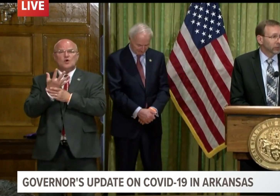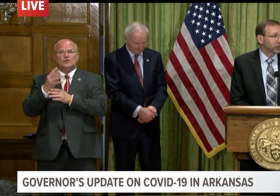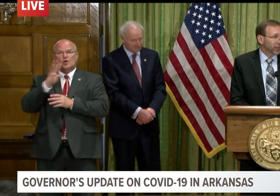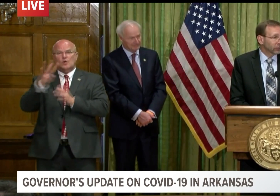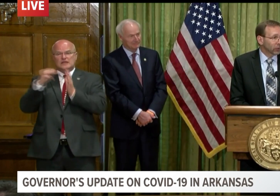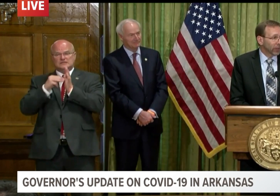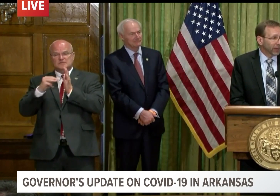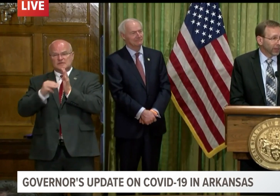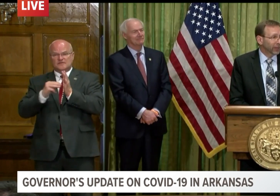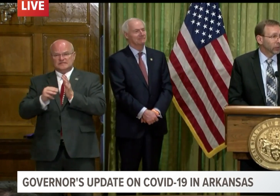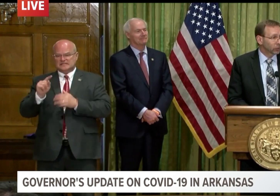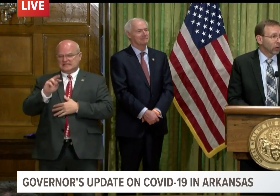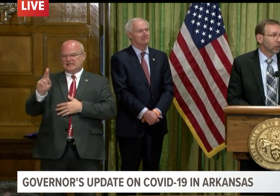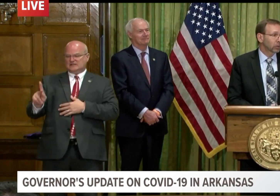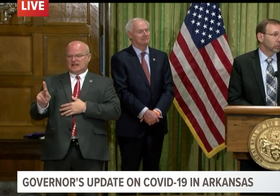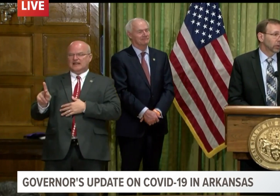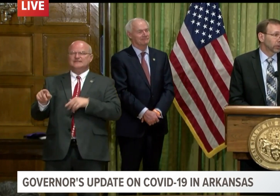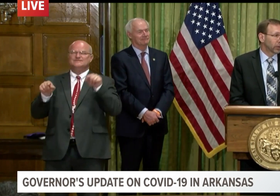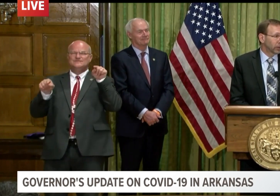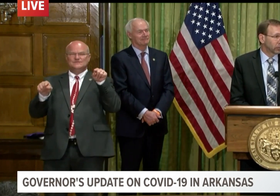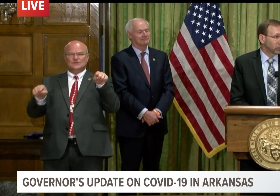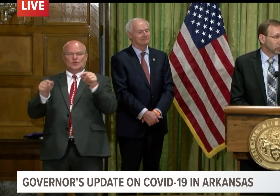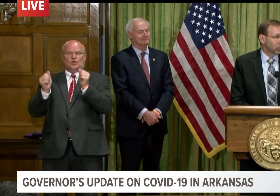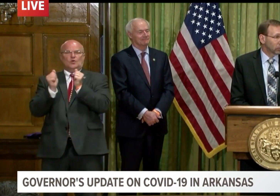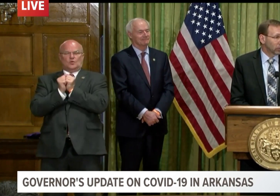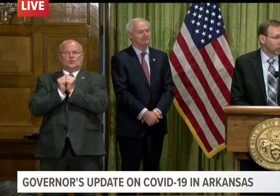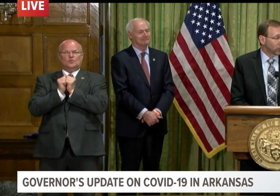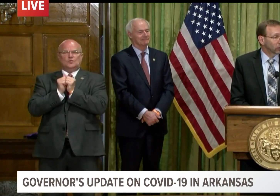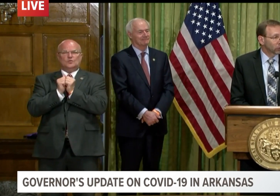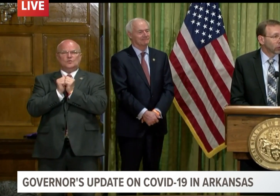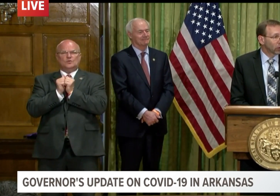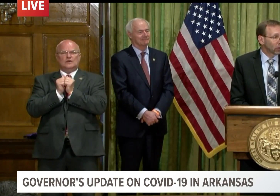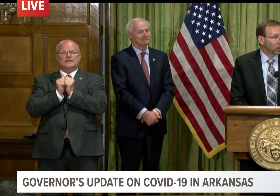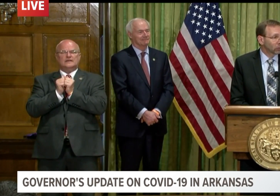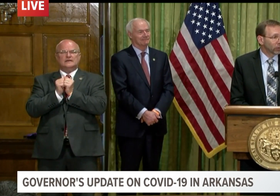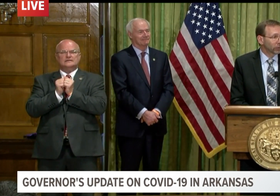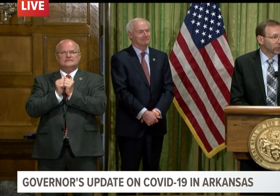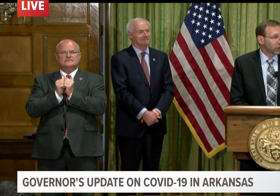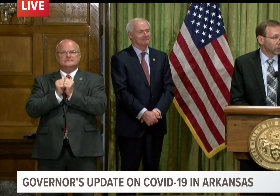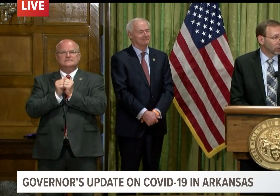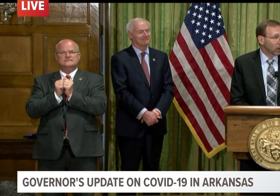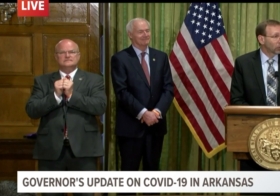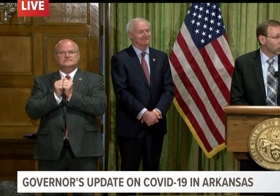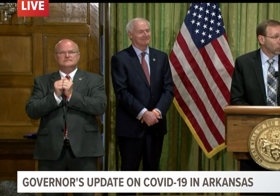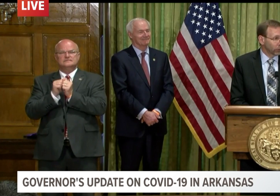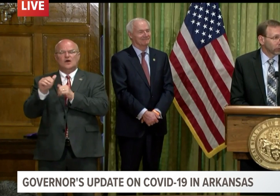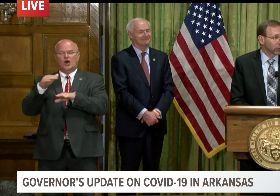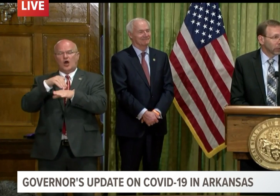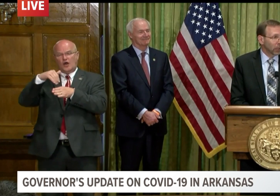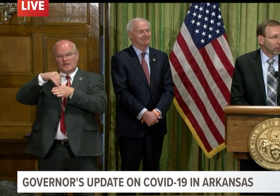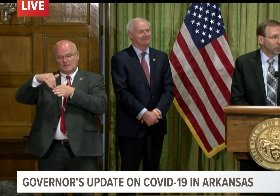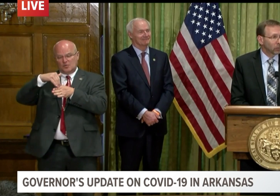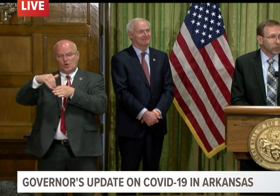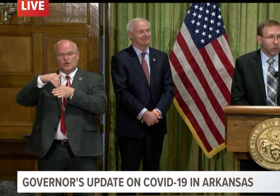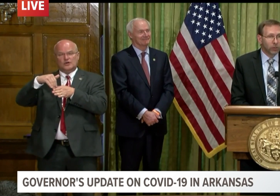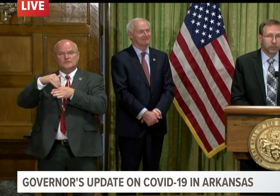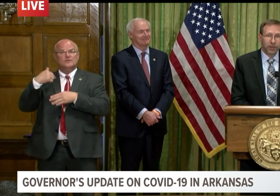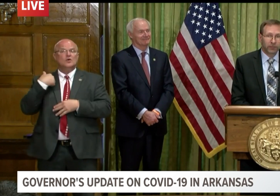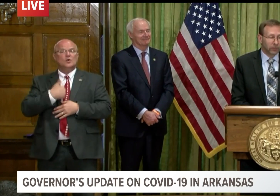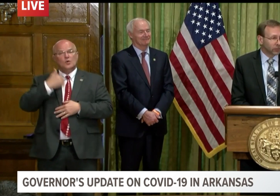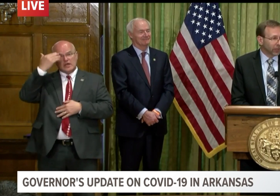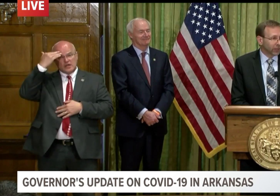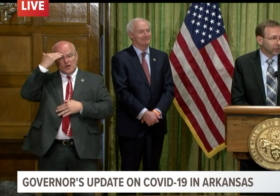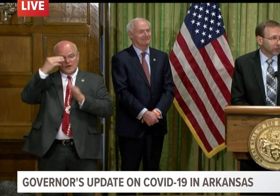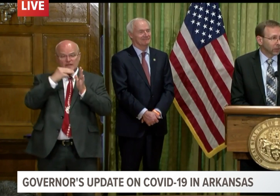West Memphis and Texarkana, and those are with, those are on the border. We know